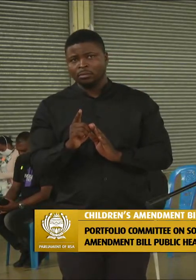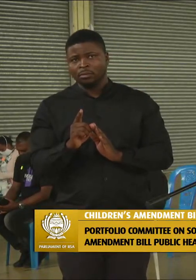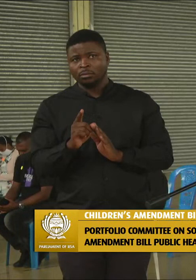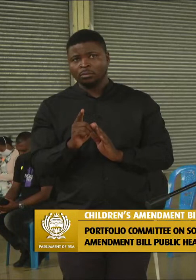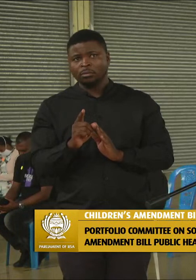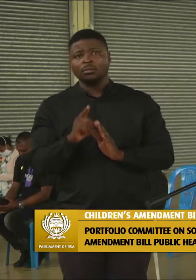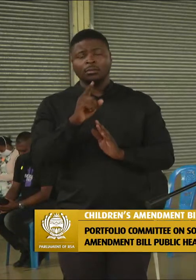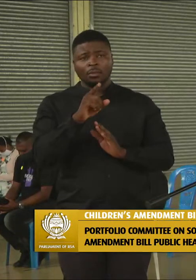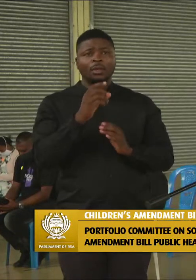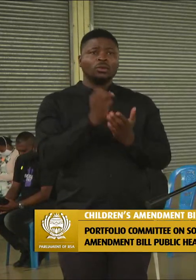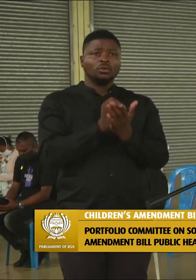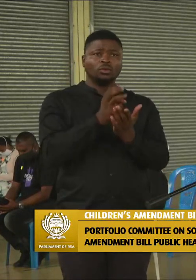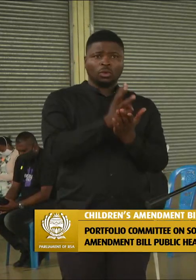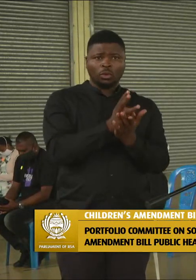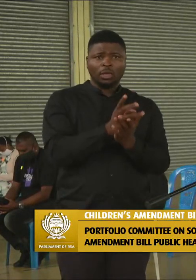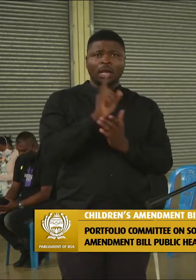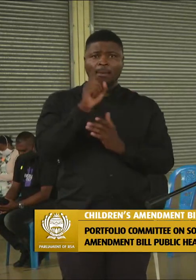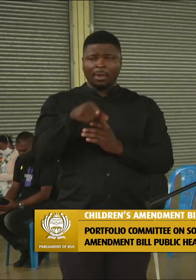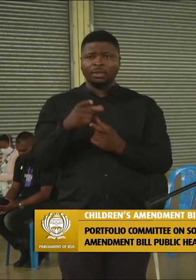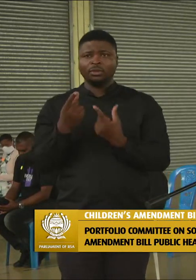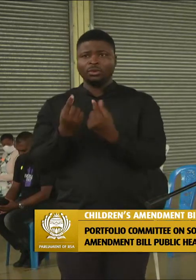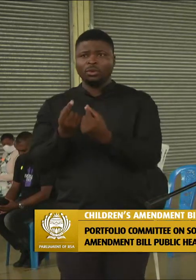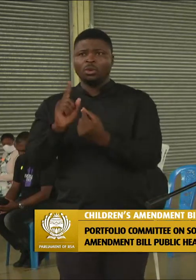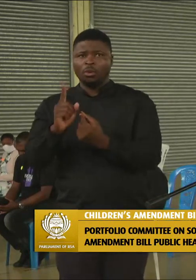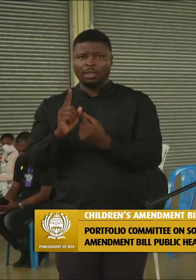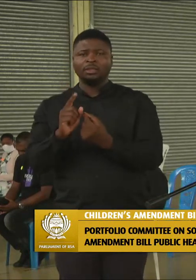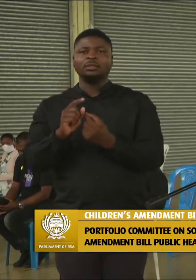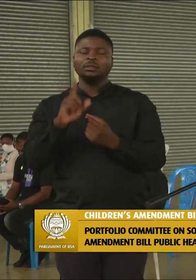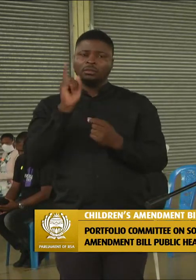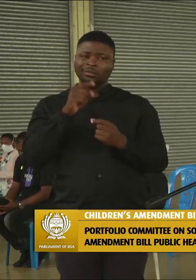social workers must be bound by law